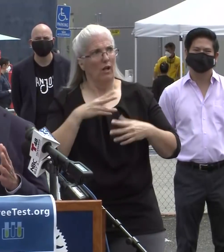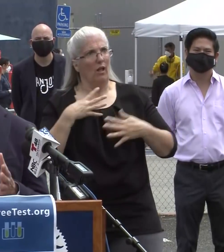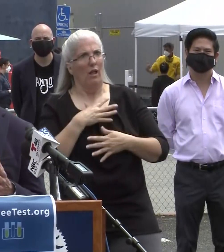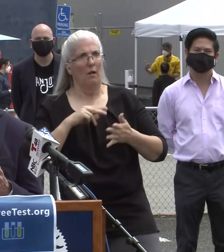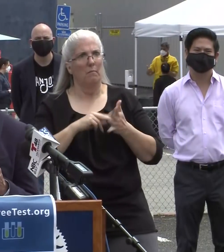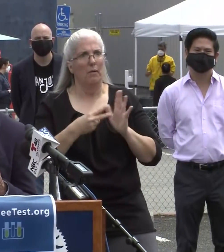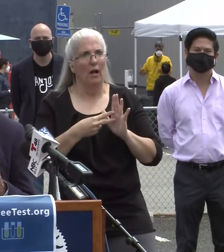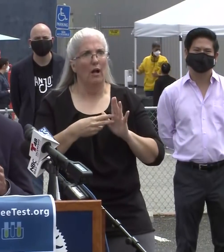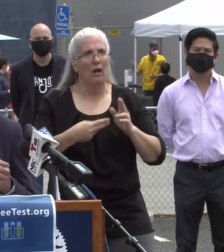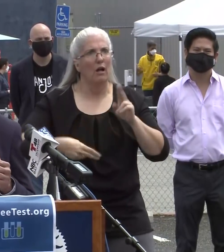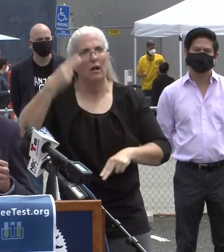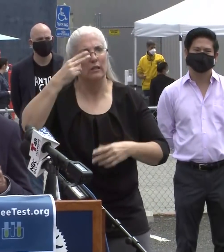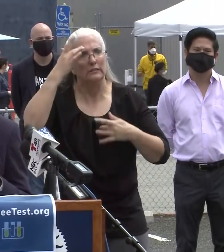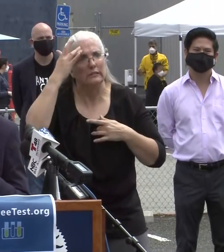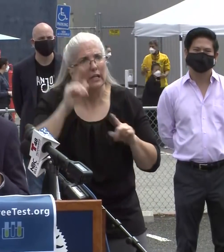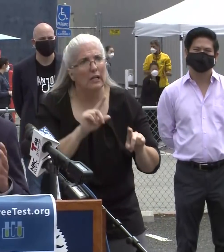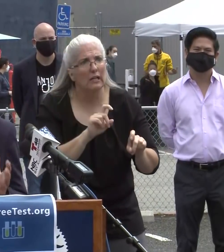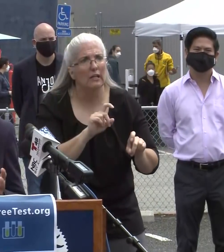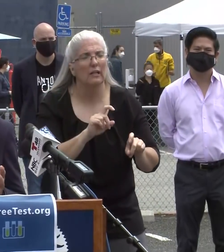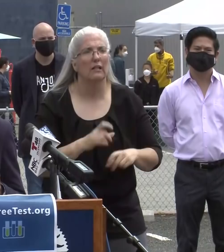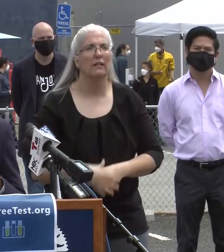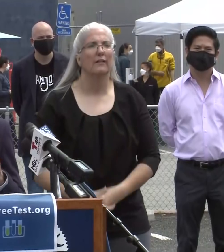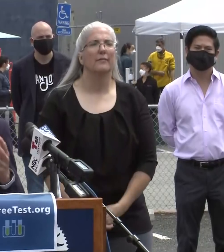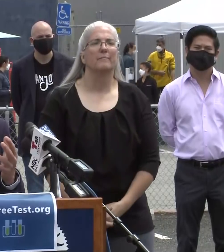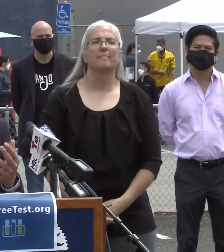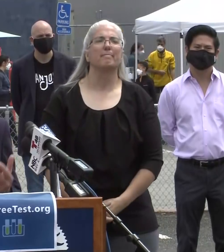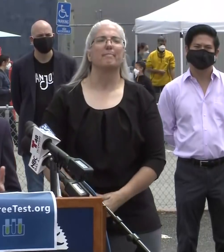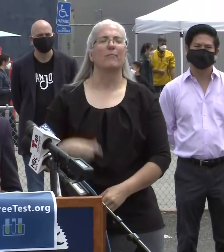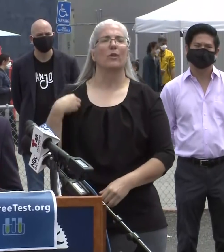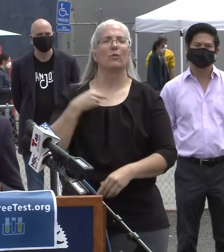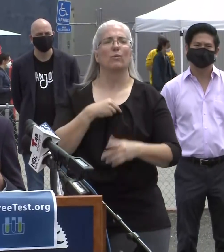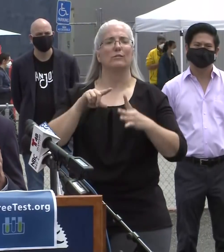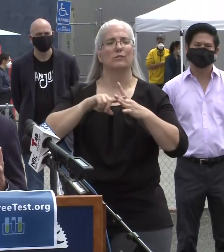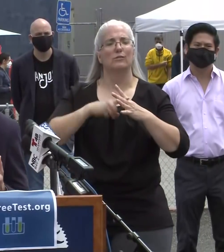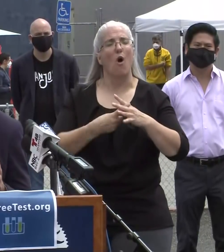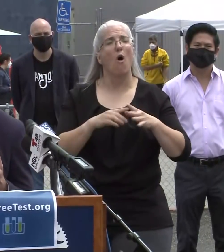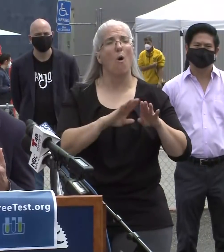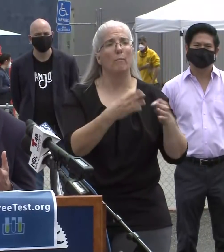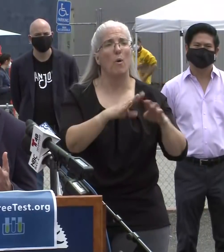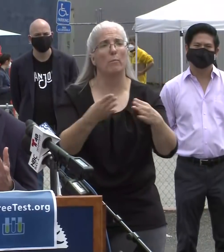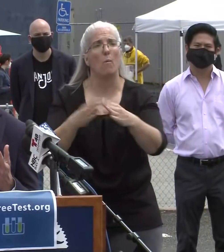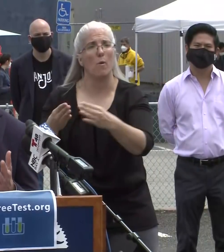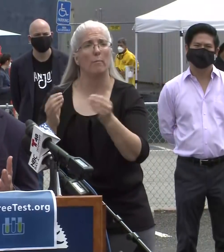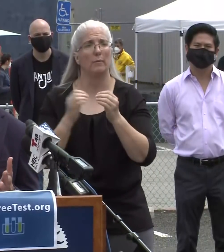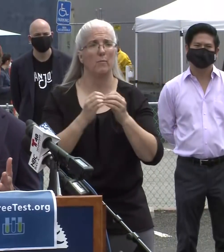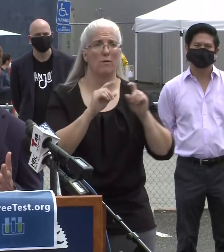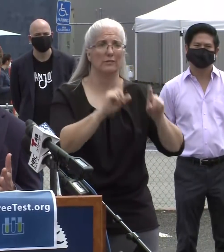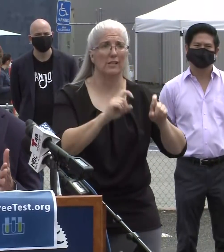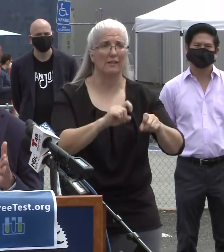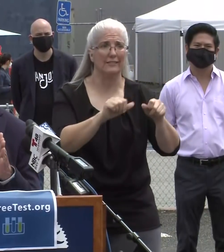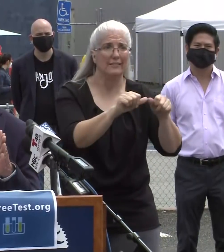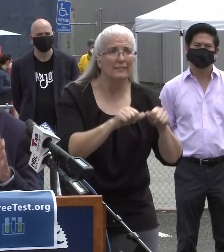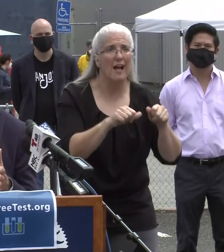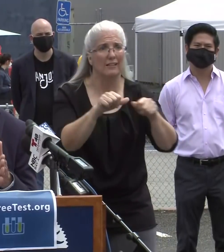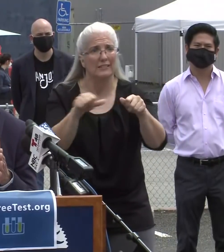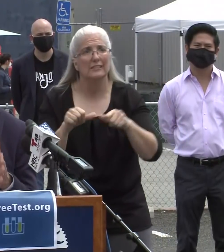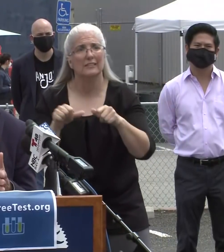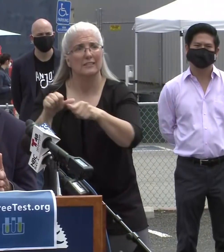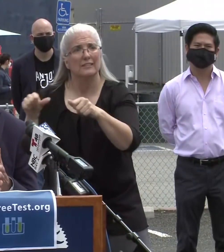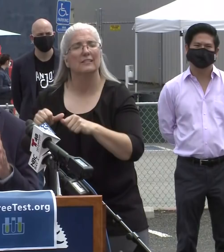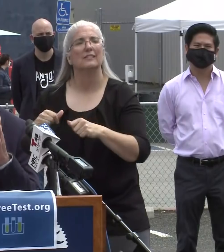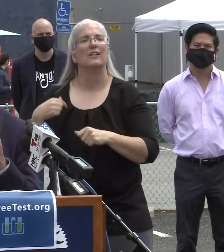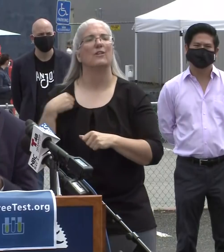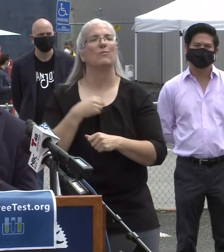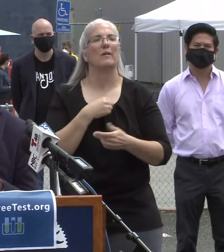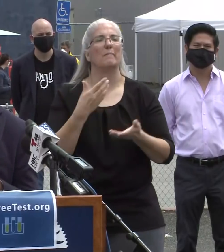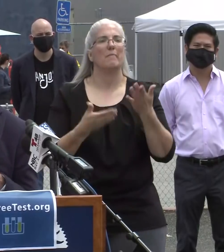begin doing this, again, as we begin opening up more, then people are more exposed. The idea is that we may have more tests, we may identify